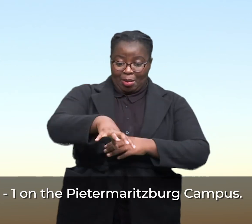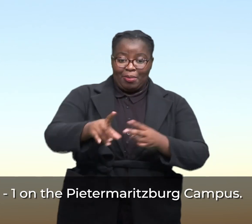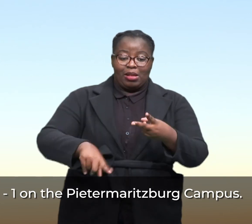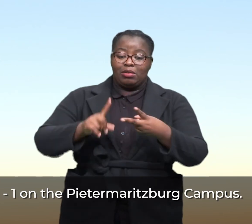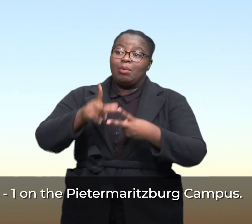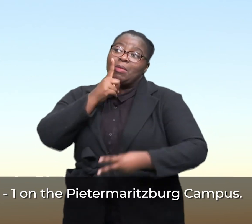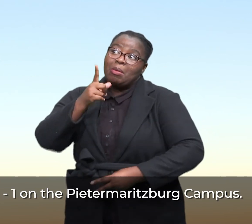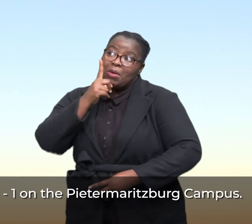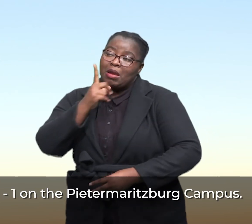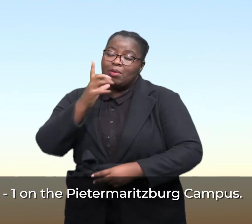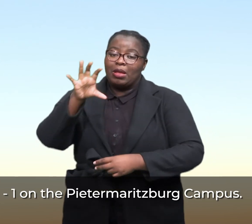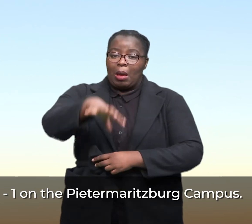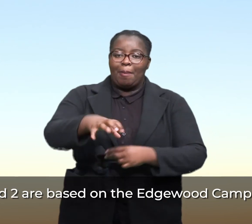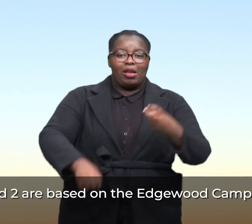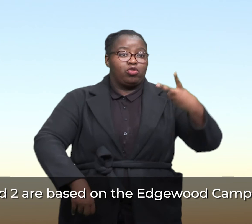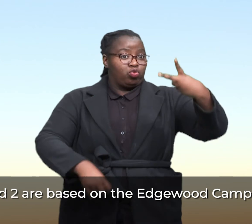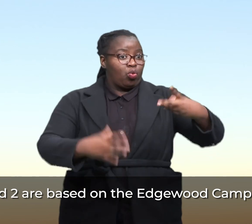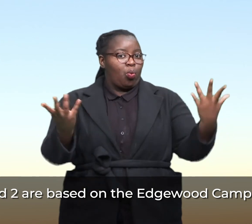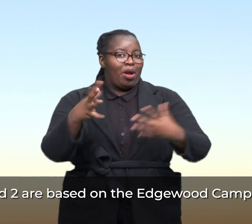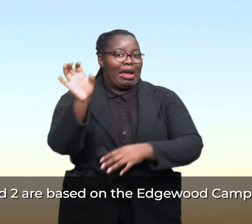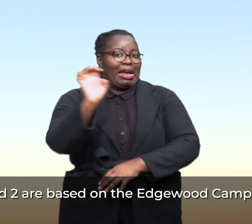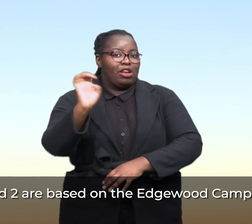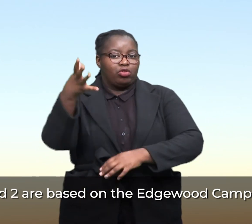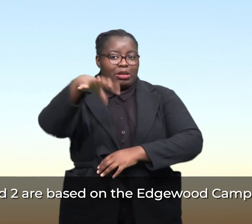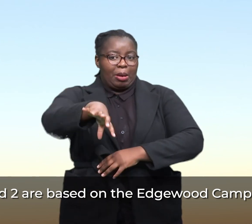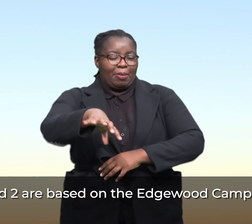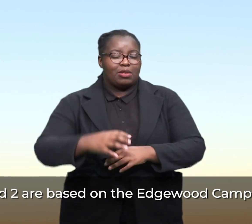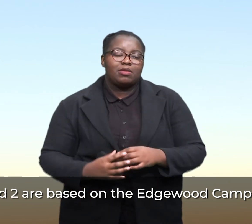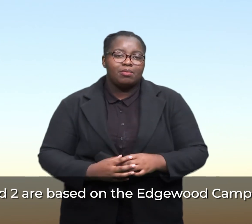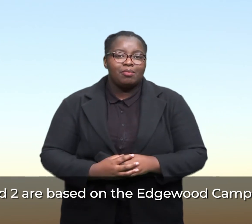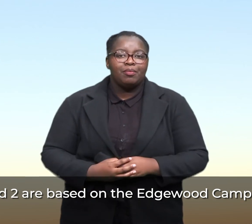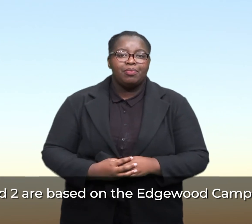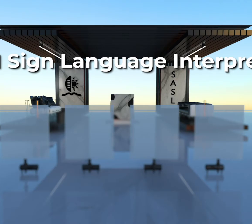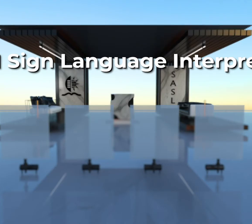the Pietermaritzburg campus, and 2 are based on the Aged campus.